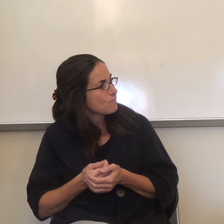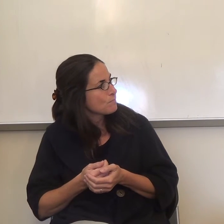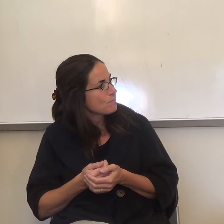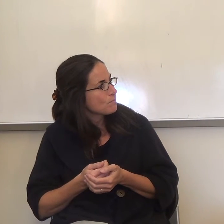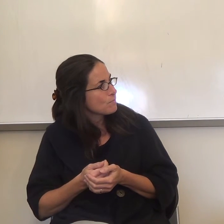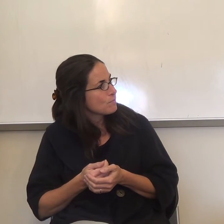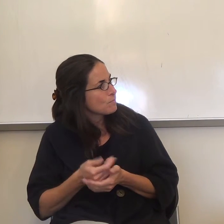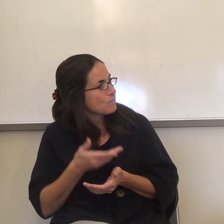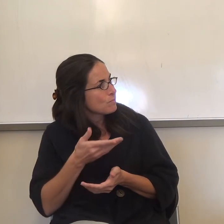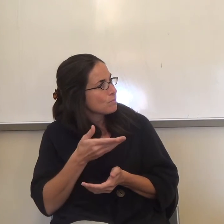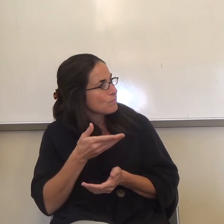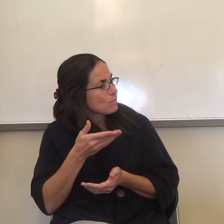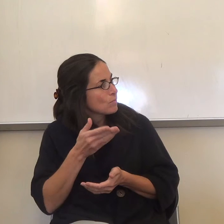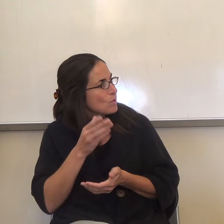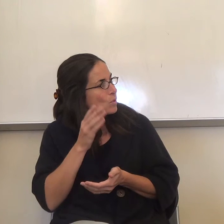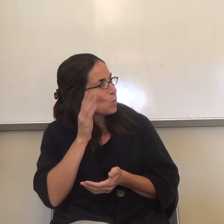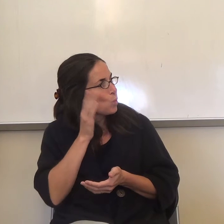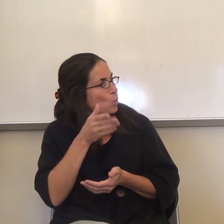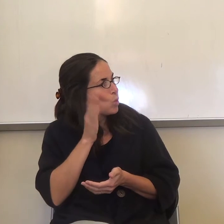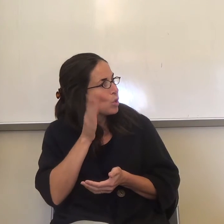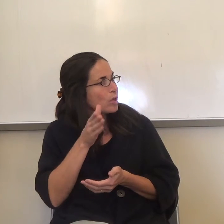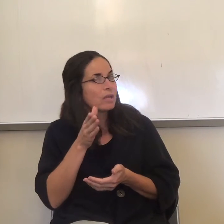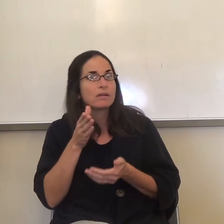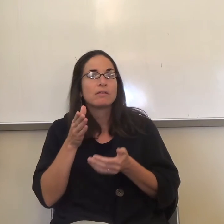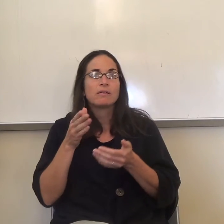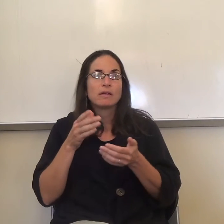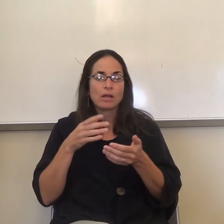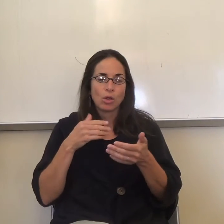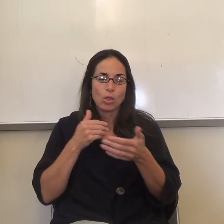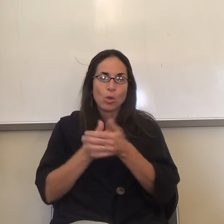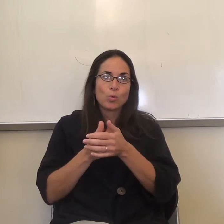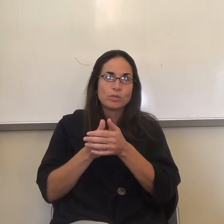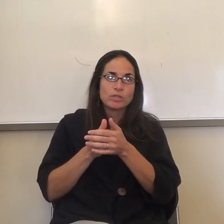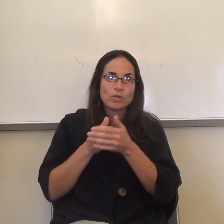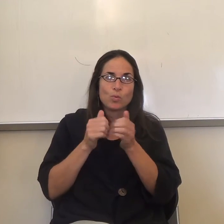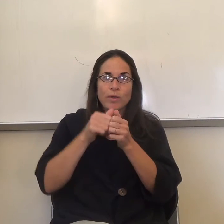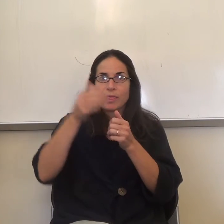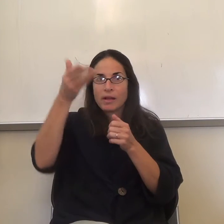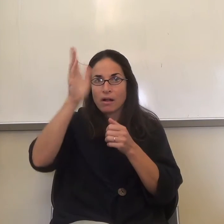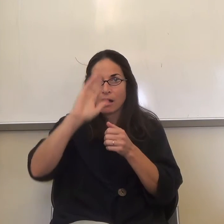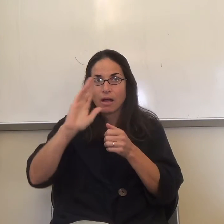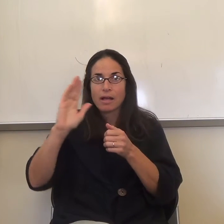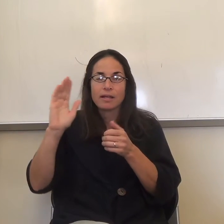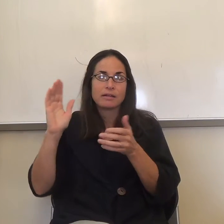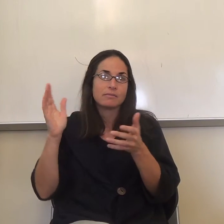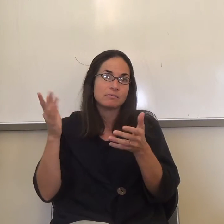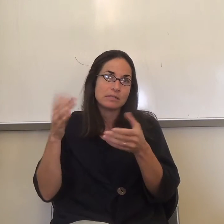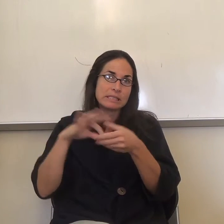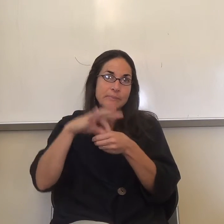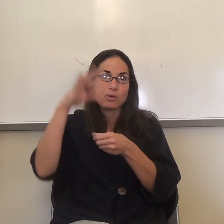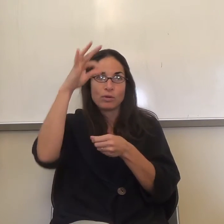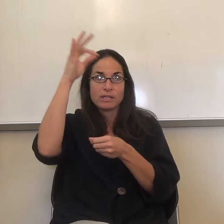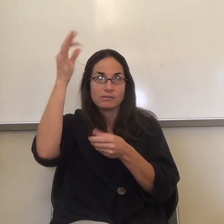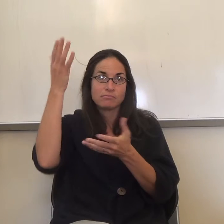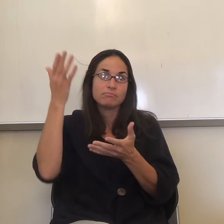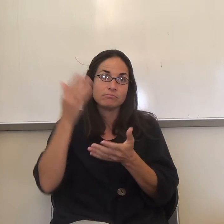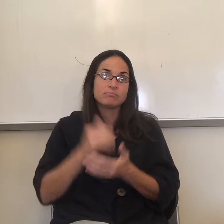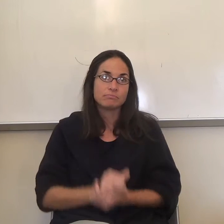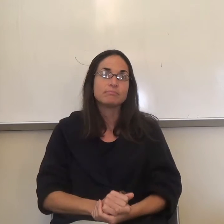I guess, closer to the Yes, gods closer that to you the worship. God or the spirit, yeah, exactly. So is there